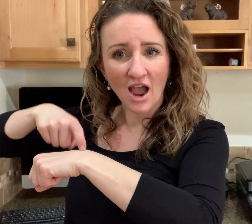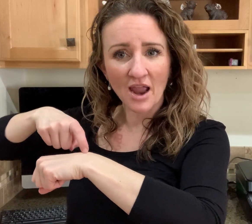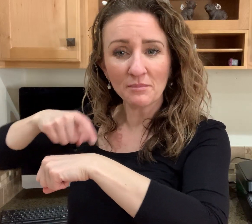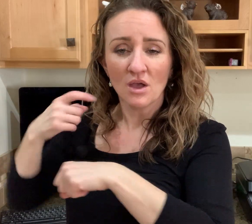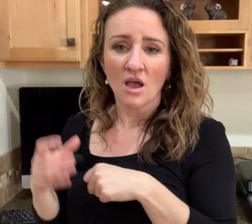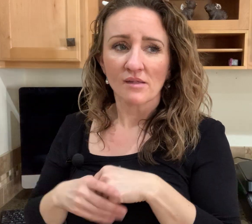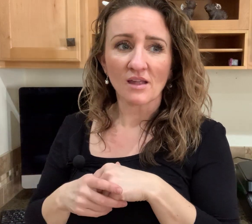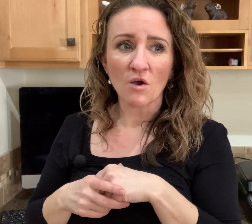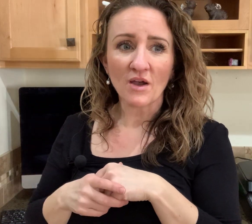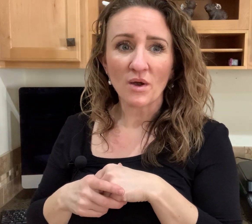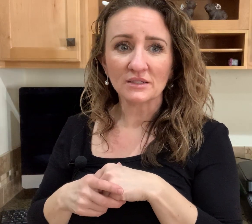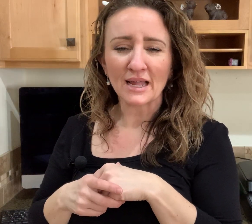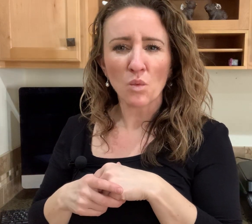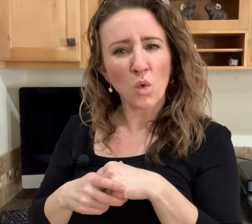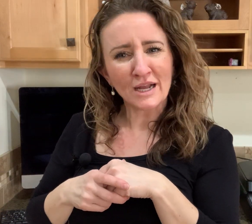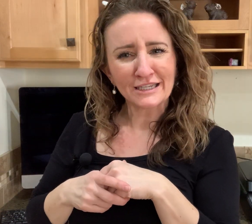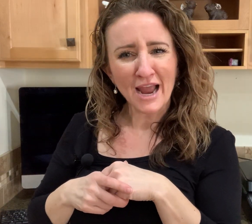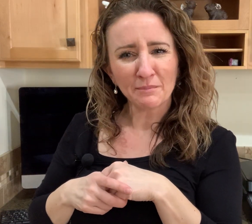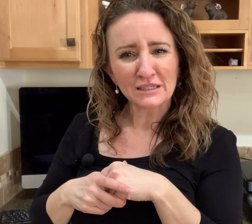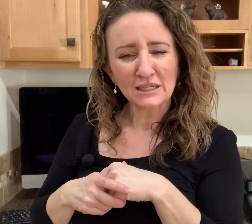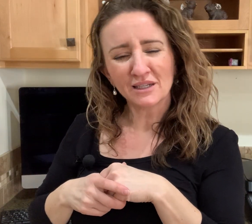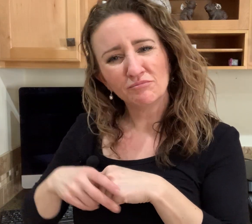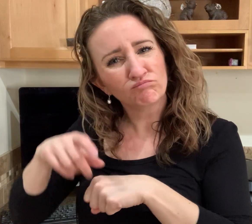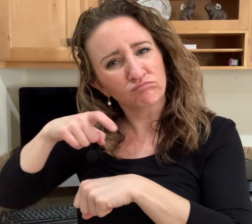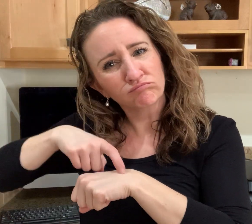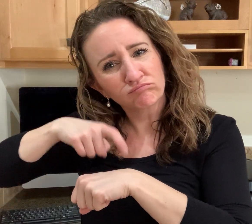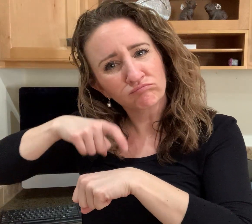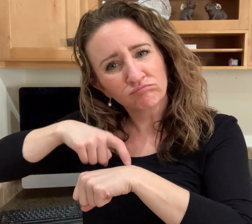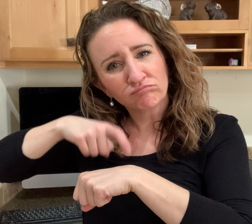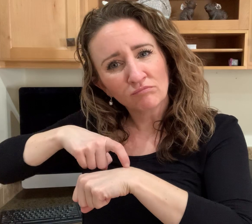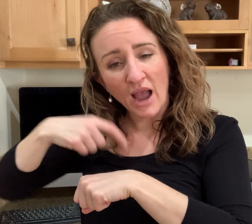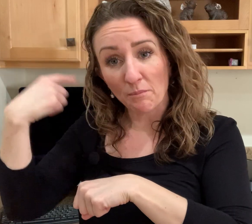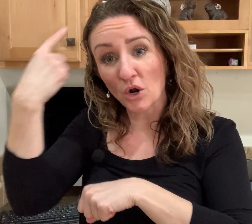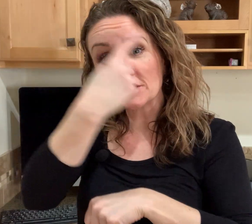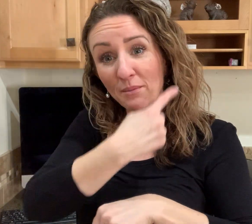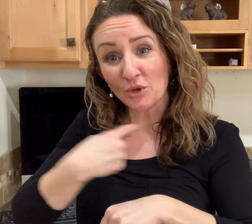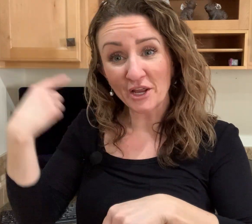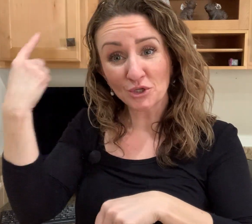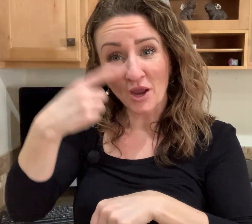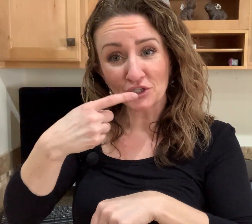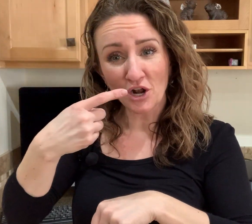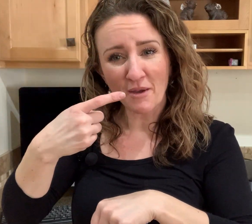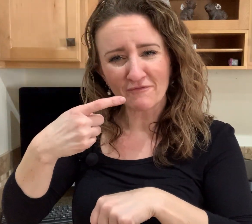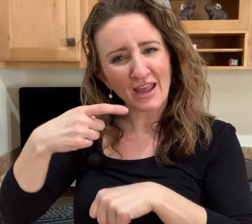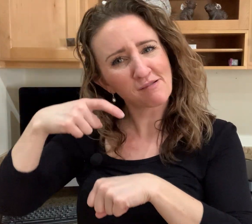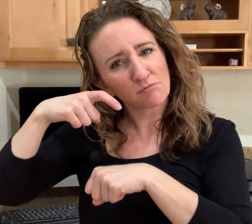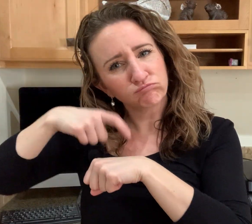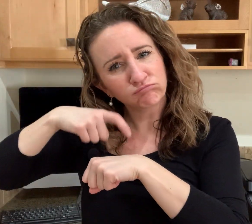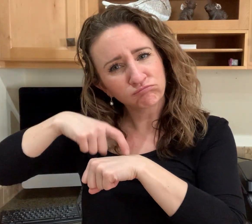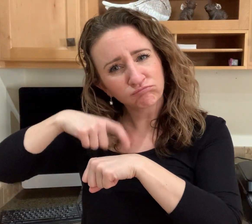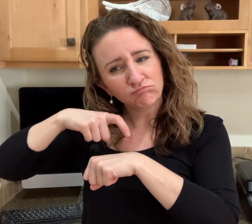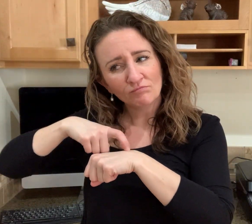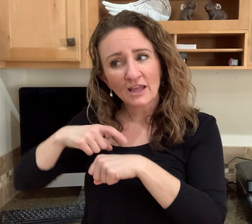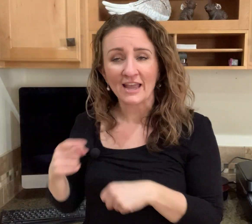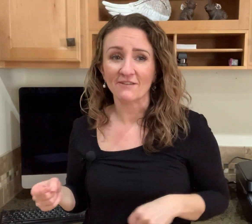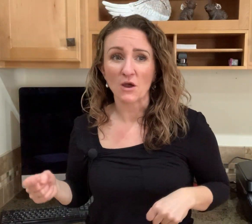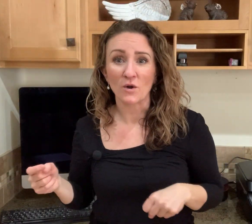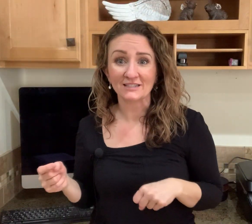time. So if I wanted to say, what time is it? I put a WH question on my face. If I wanted to